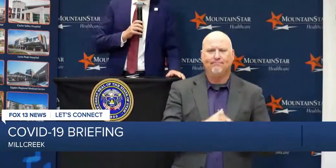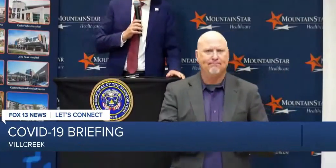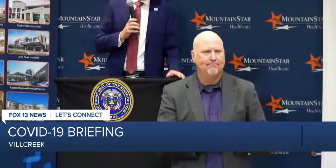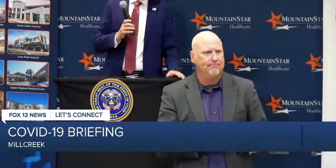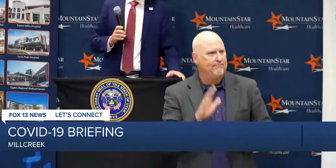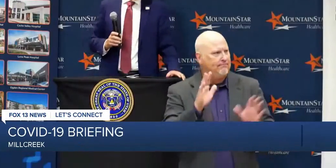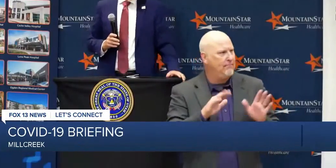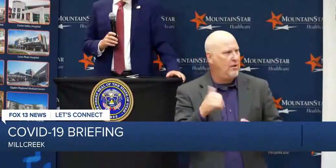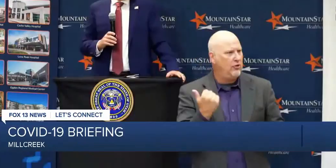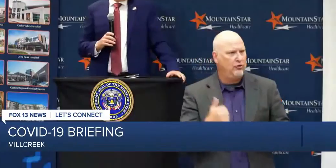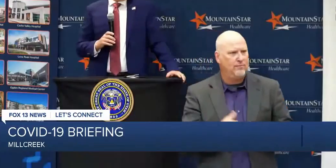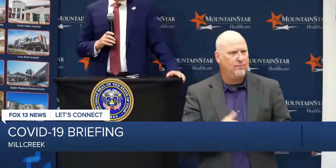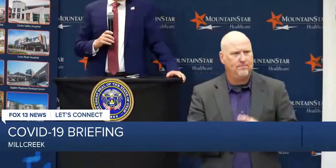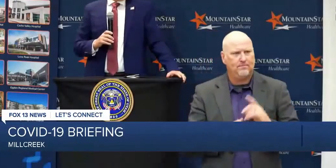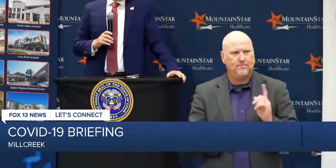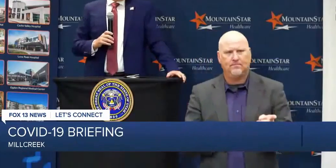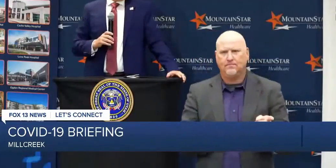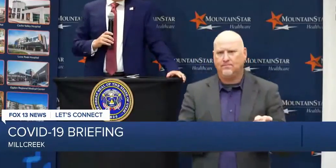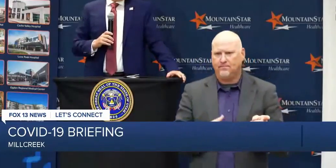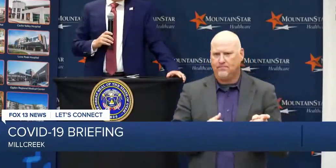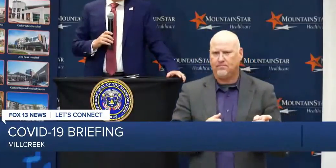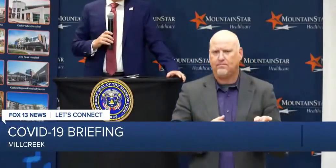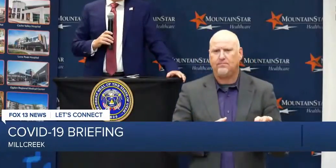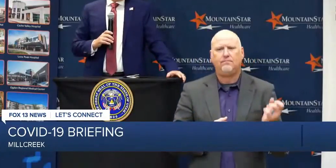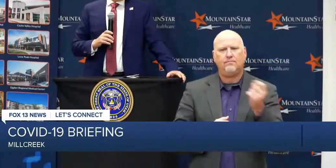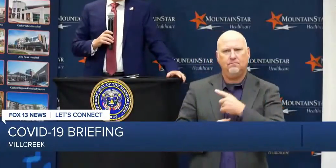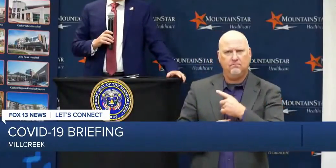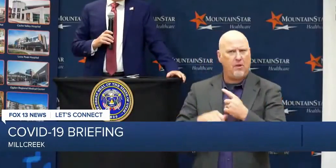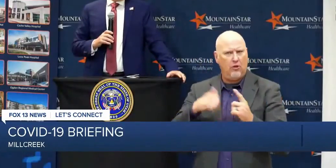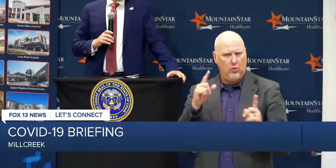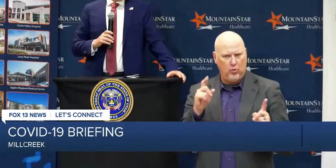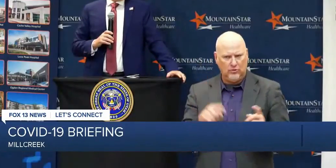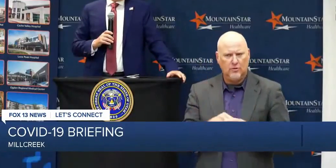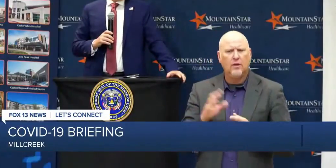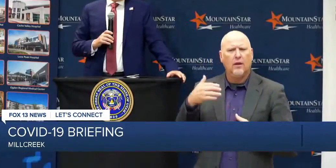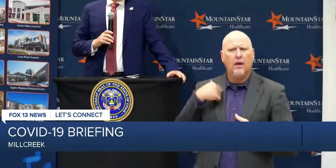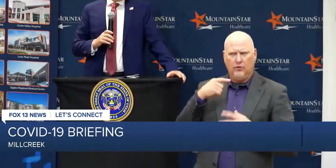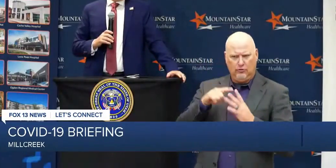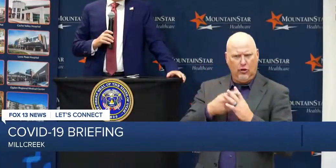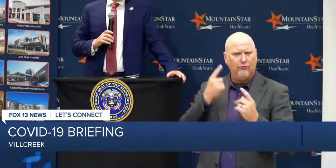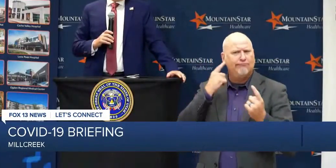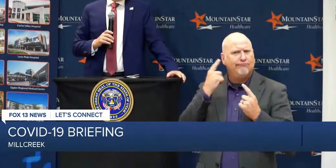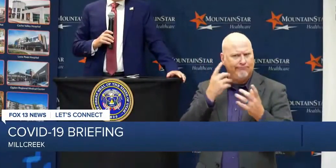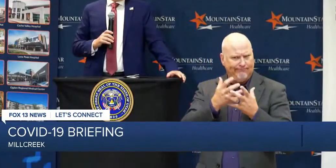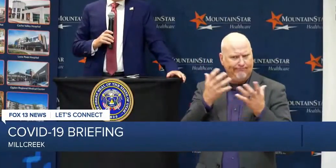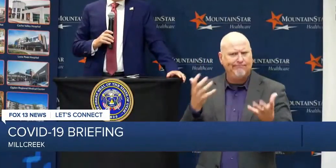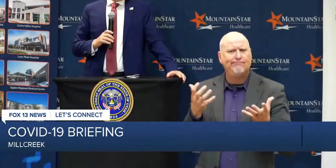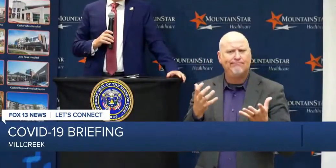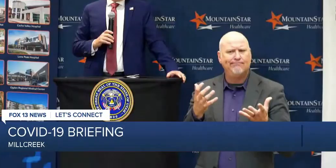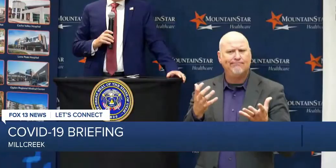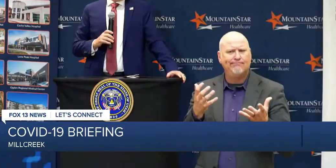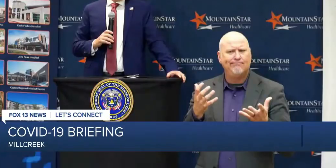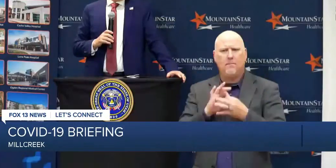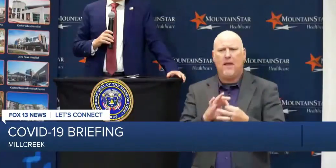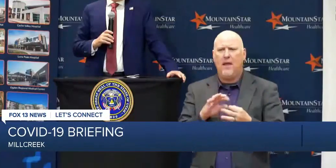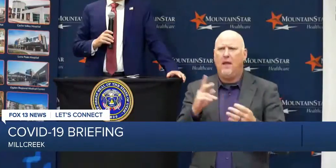Please. So I think we're hearing a lot of exasperation, which I think we're all feeling.